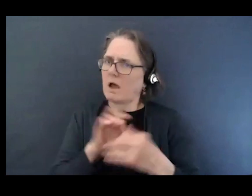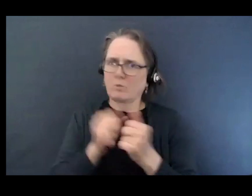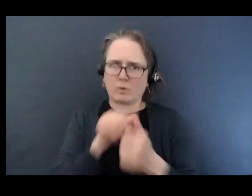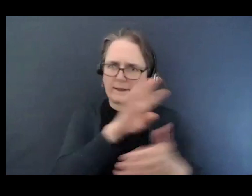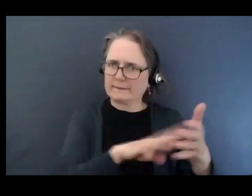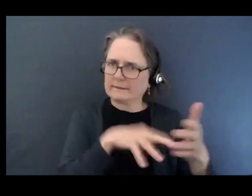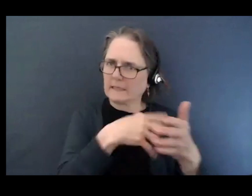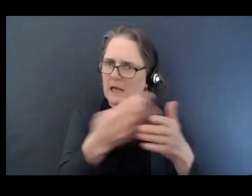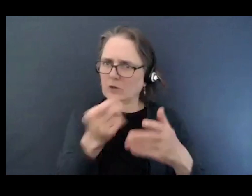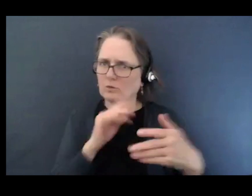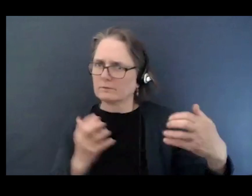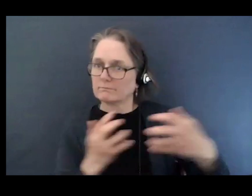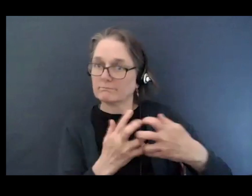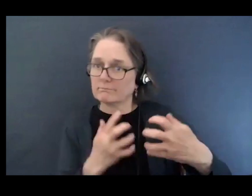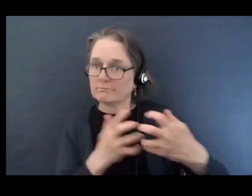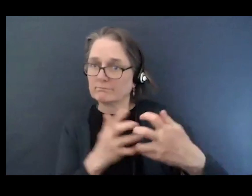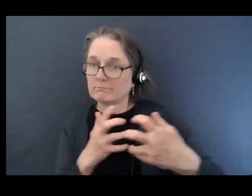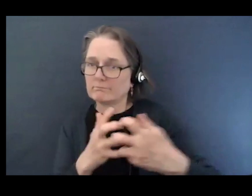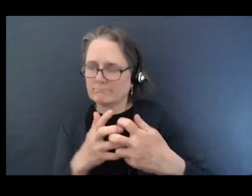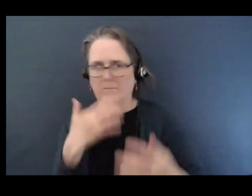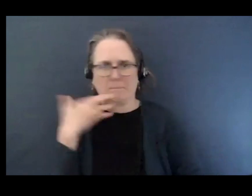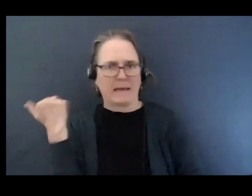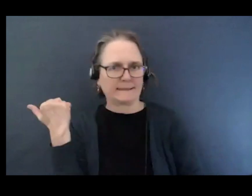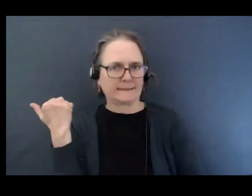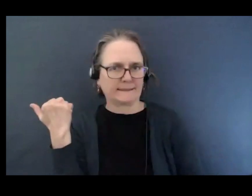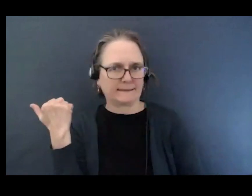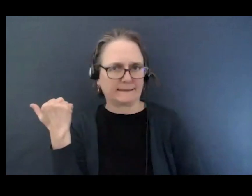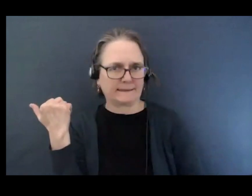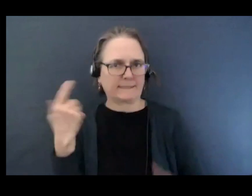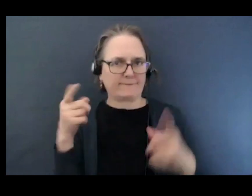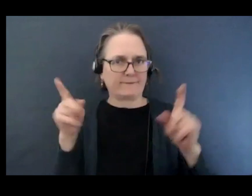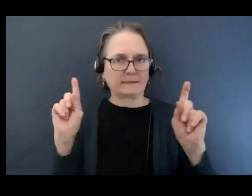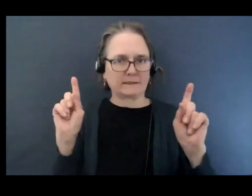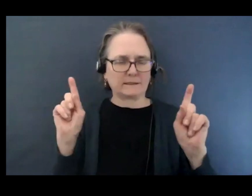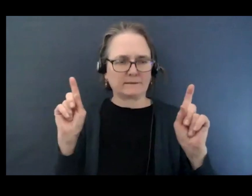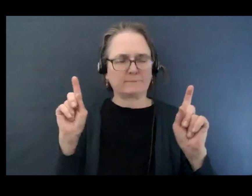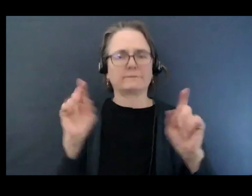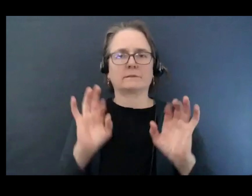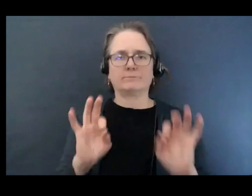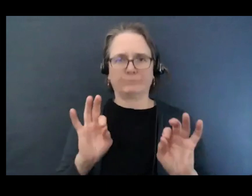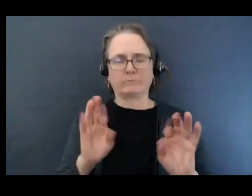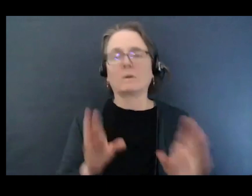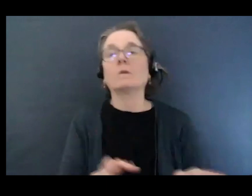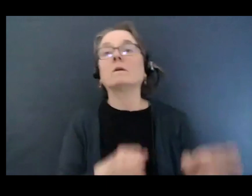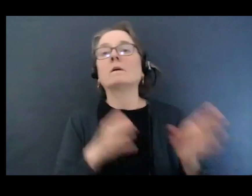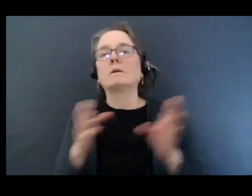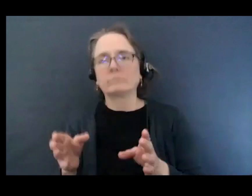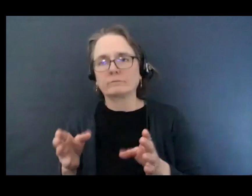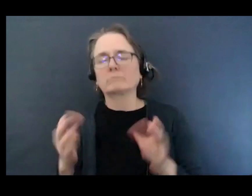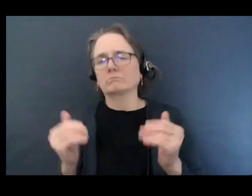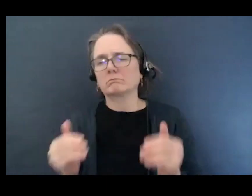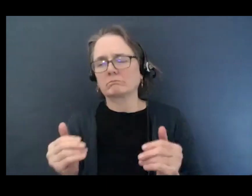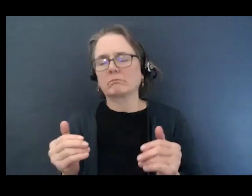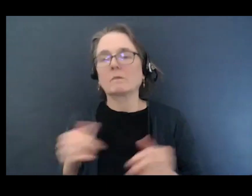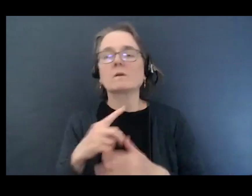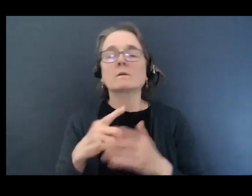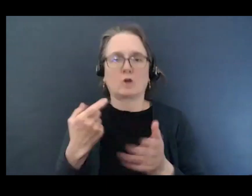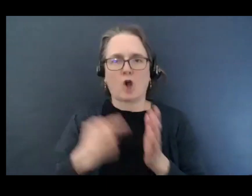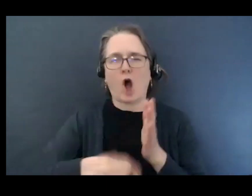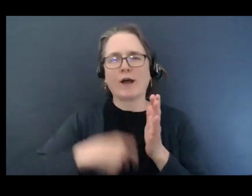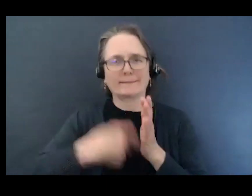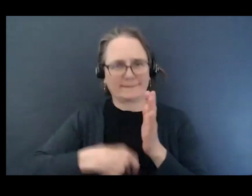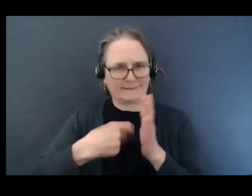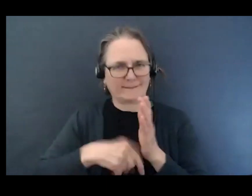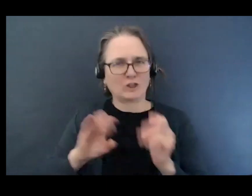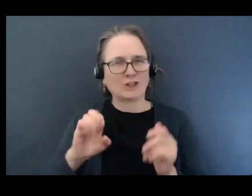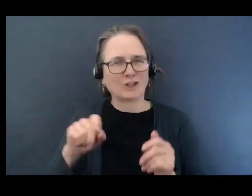route. The next set, what is the cost? And I'm going to hit cost a lot. To create or improve